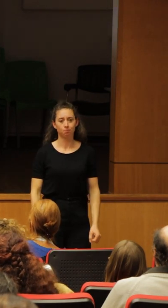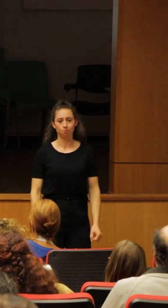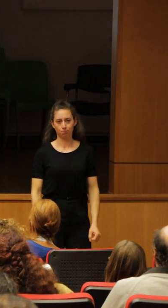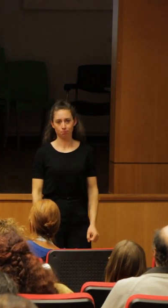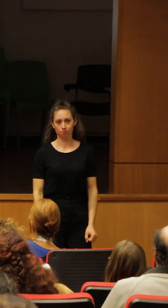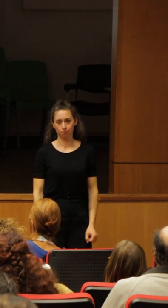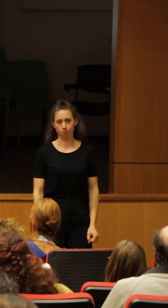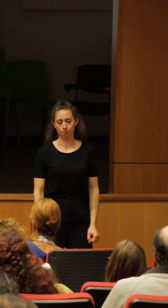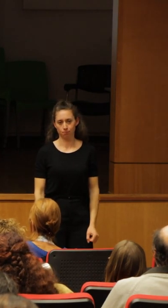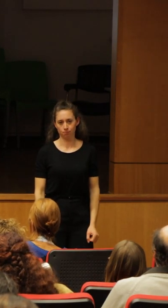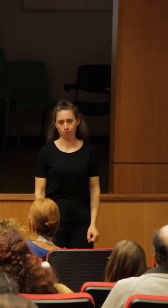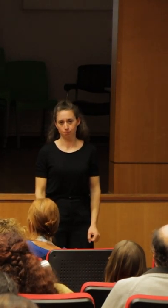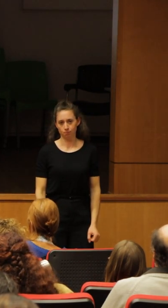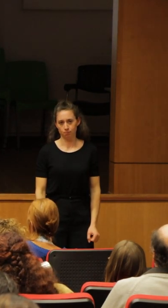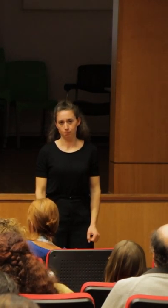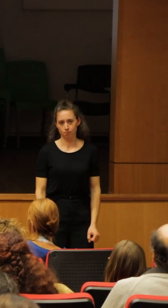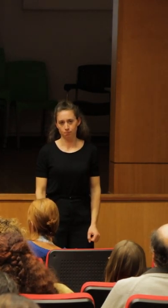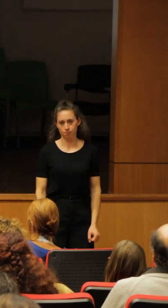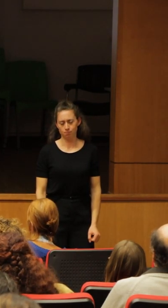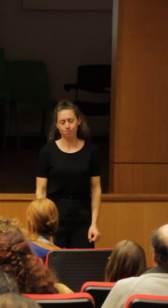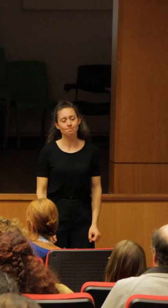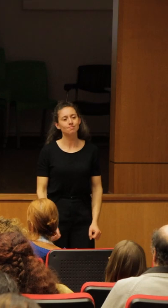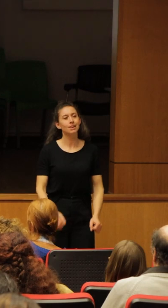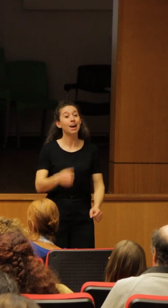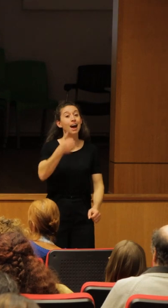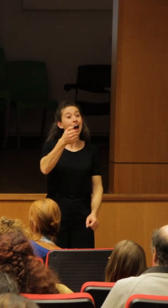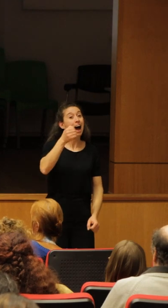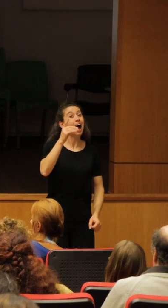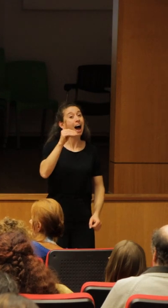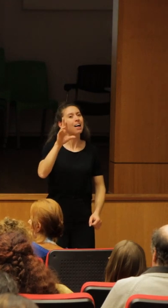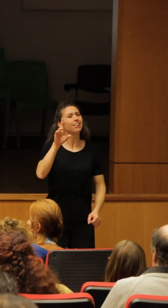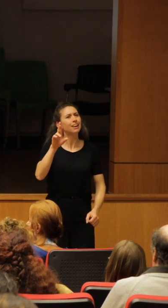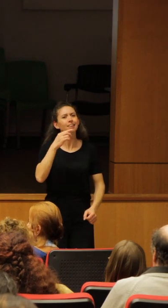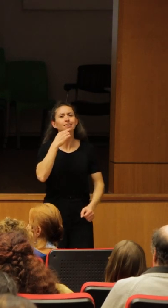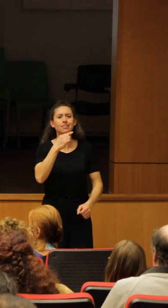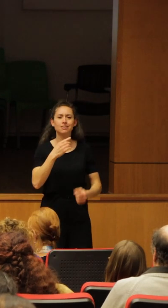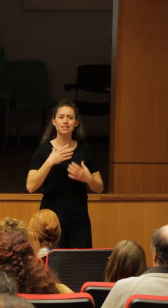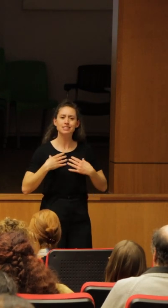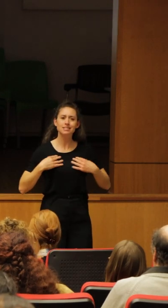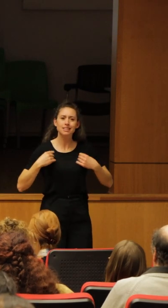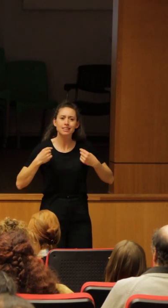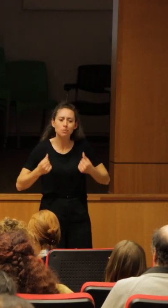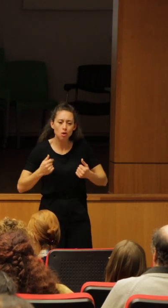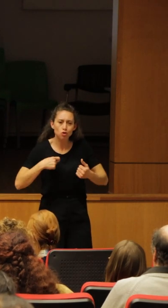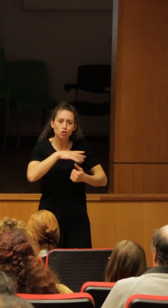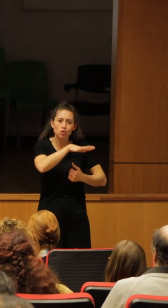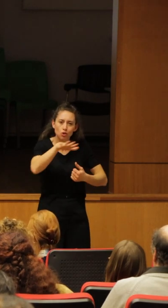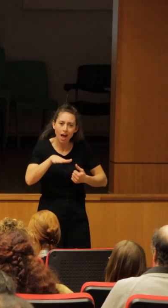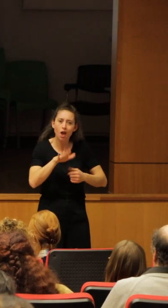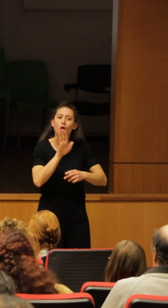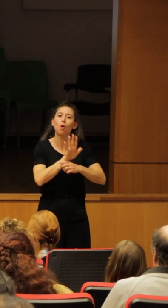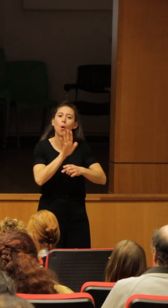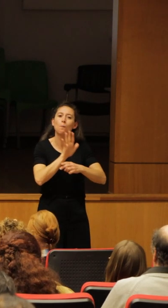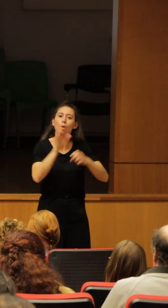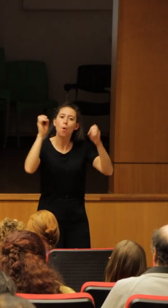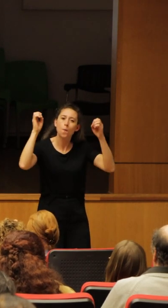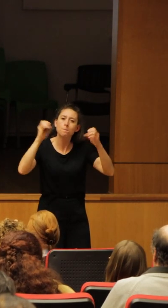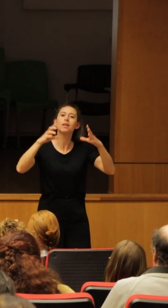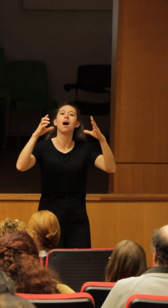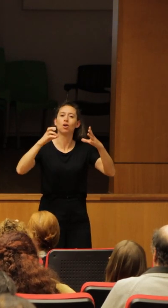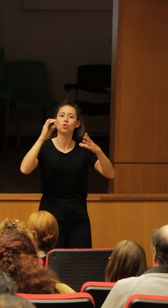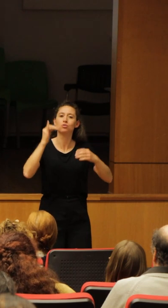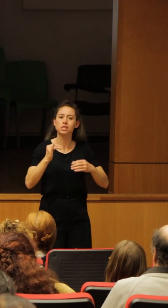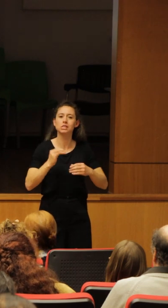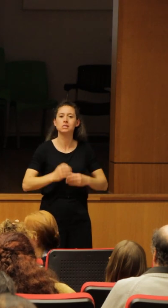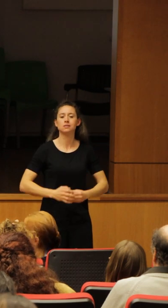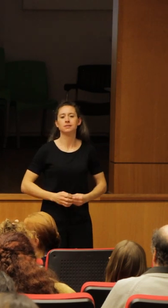feeling, social feeling, a miracle. Y Adler llama al sentimiento social un milagro. And he